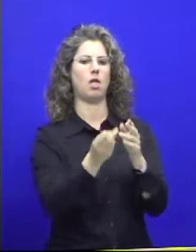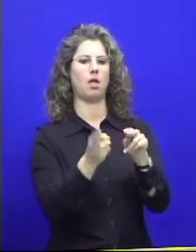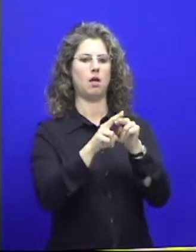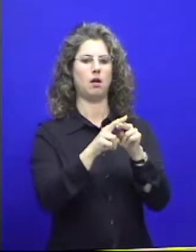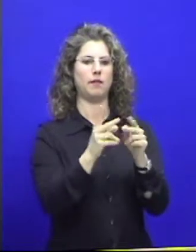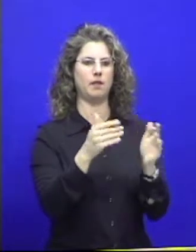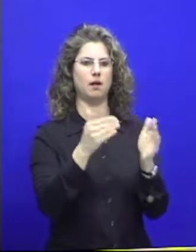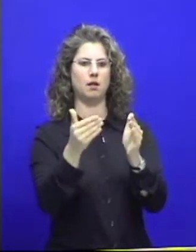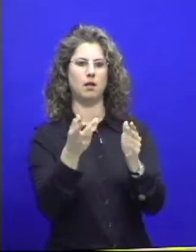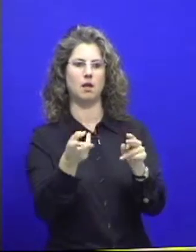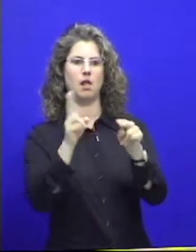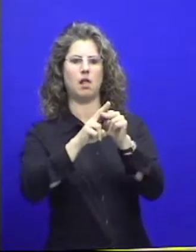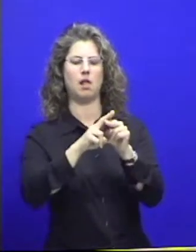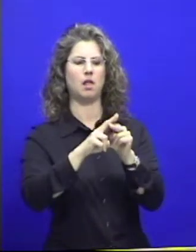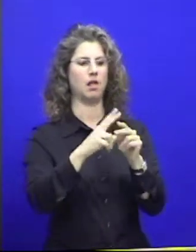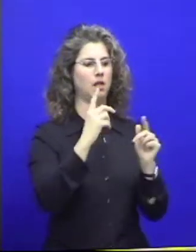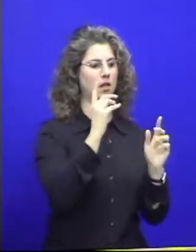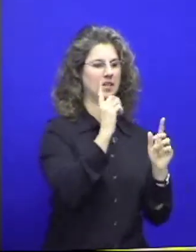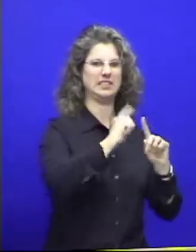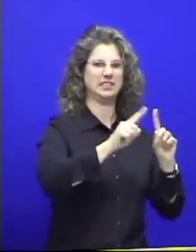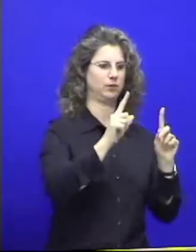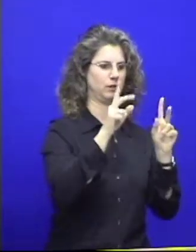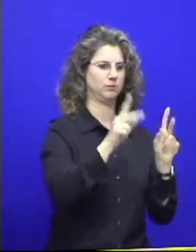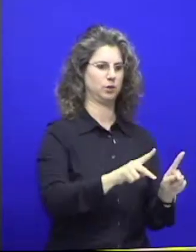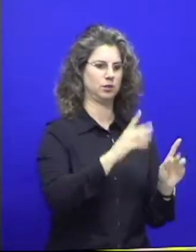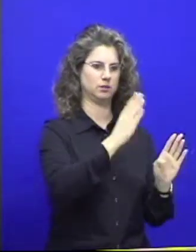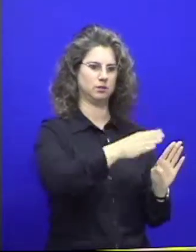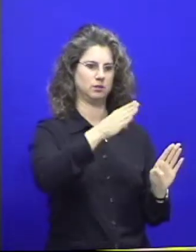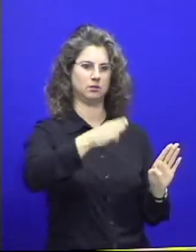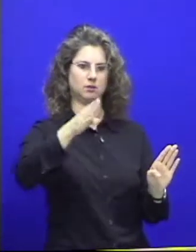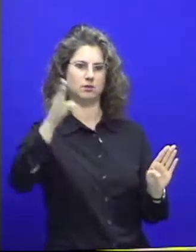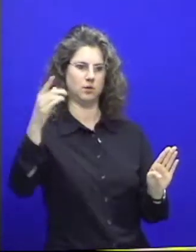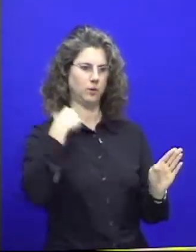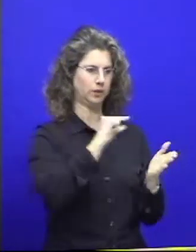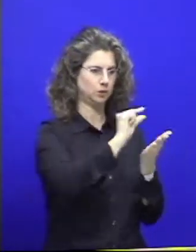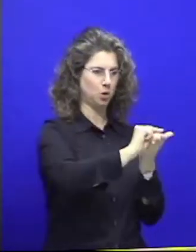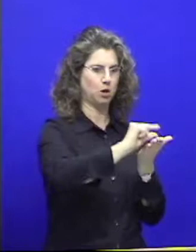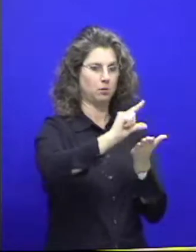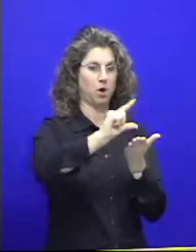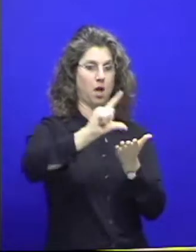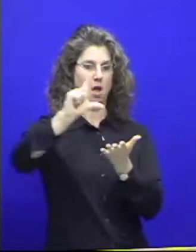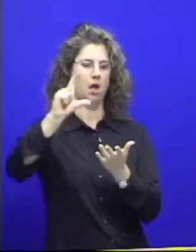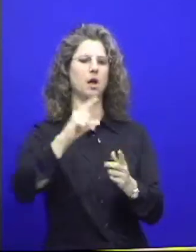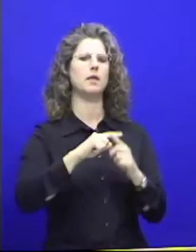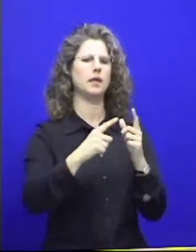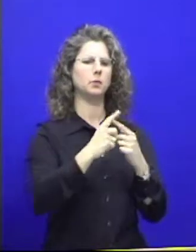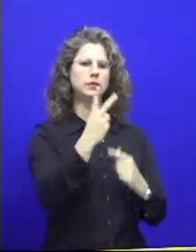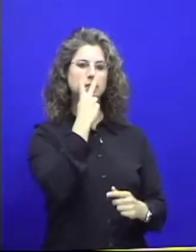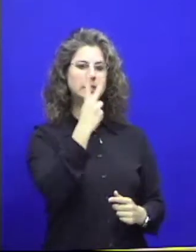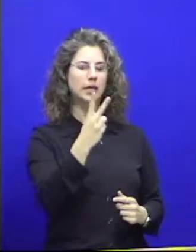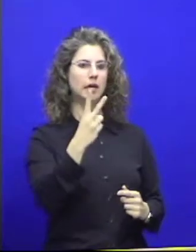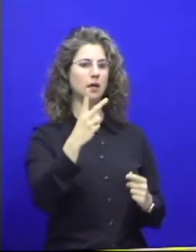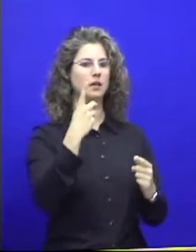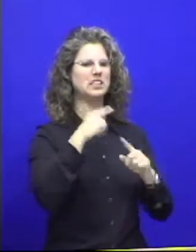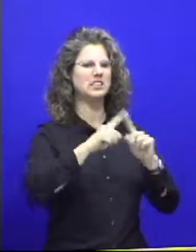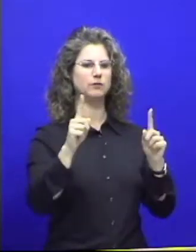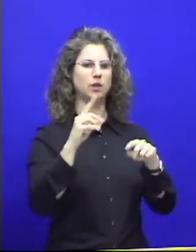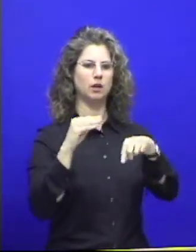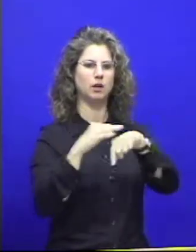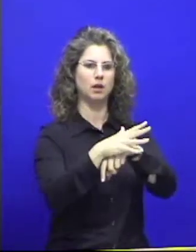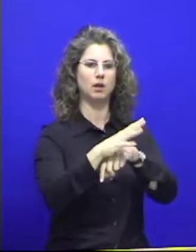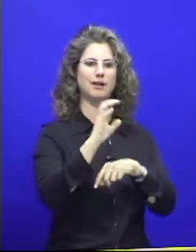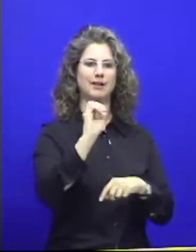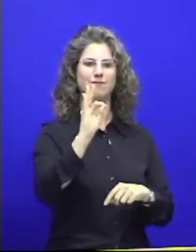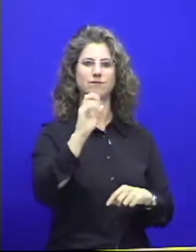larger dose, until we reach the point where the patient begins to have side effects that the patient tells us, no more, that's